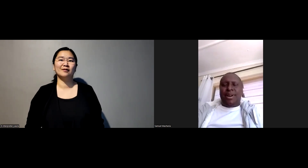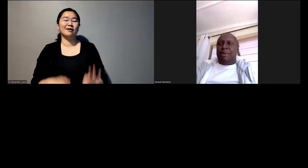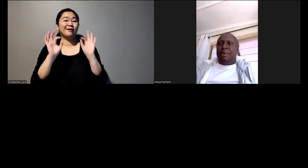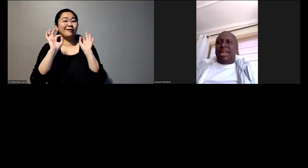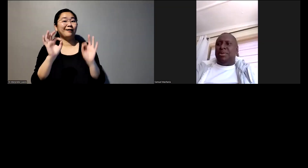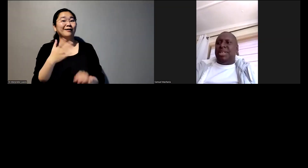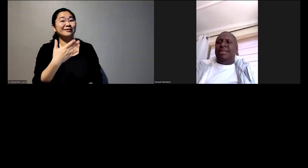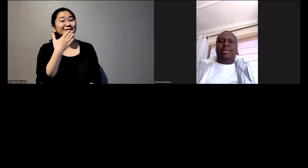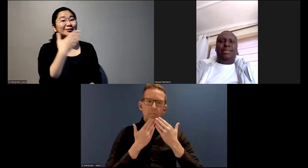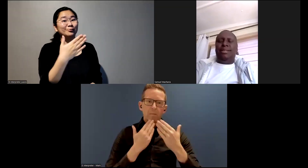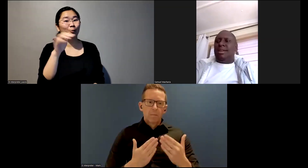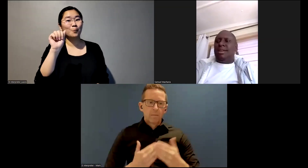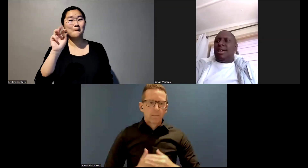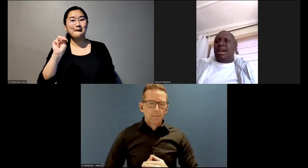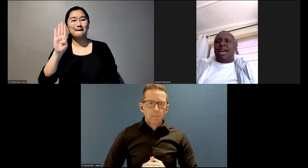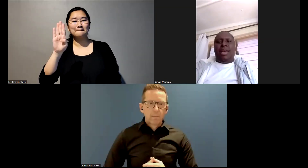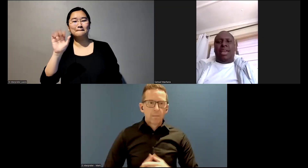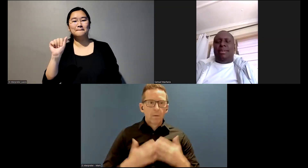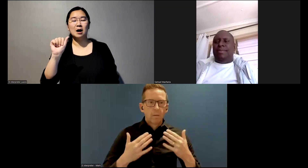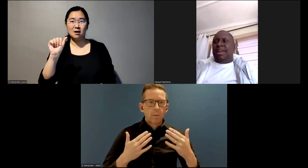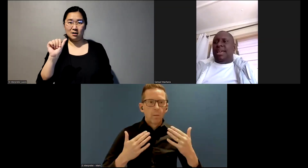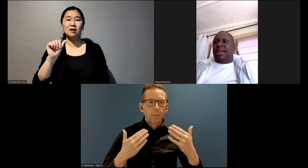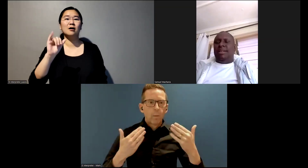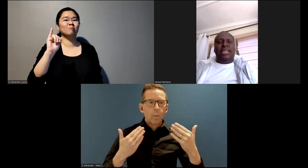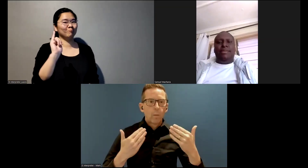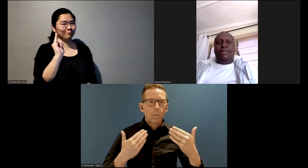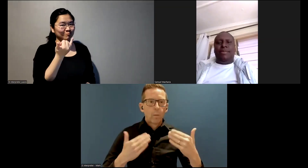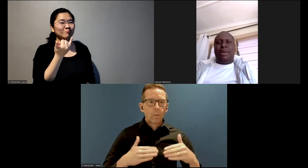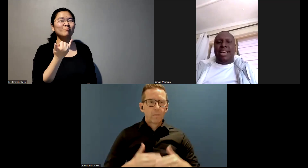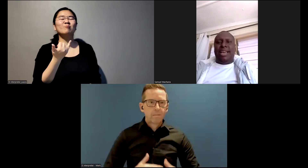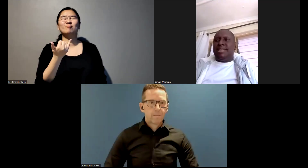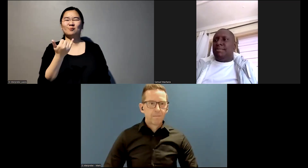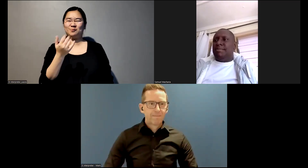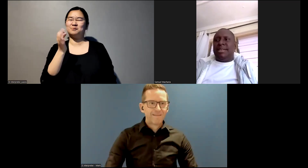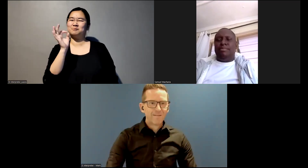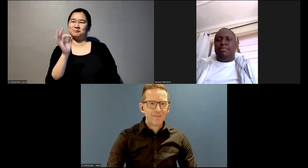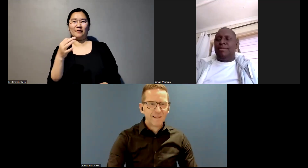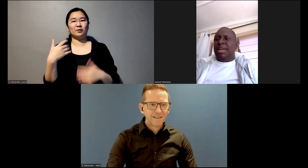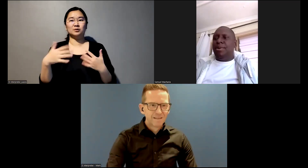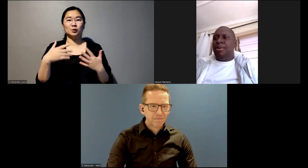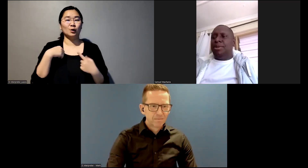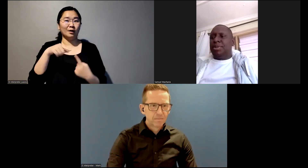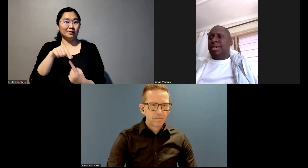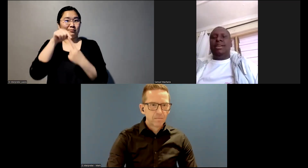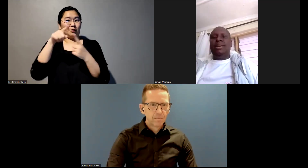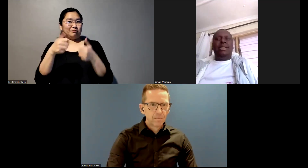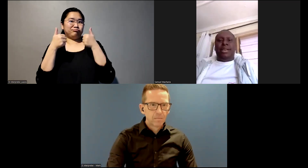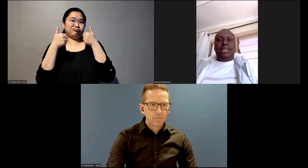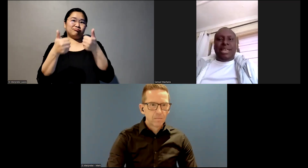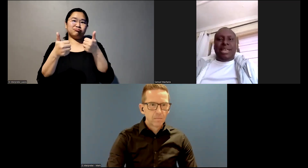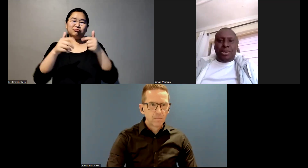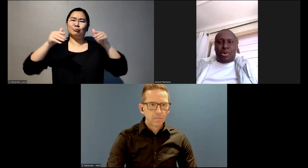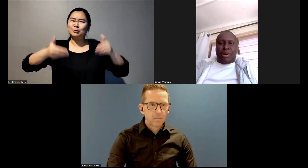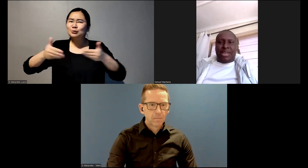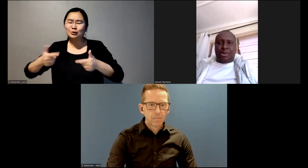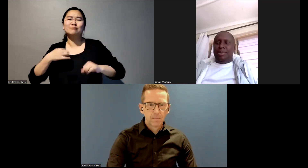of our webinar today. I feel like I'll just give a few highlights, but before I go into the